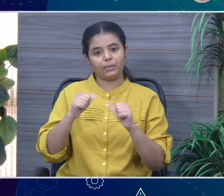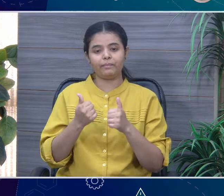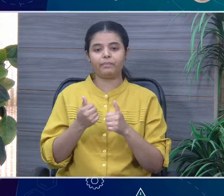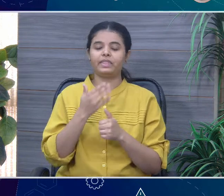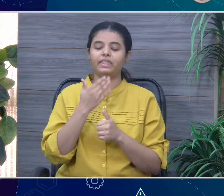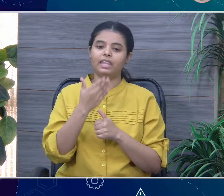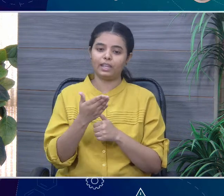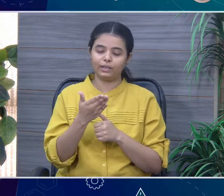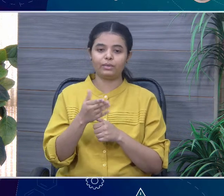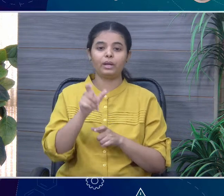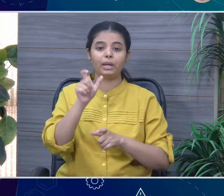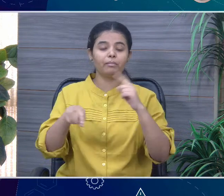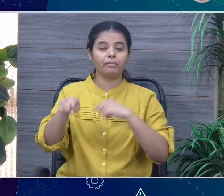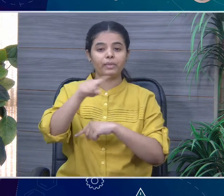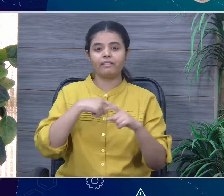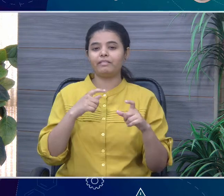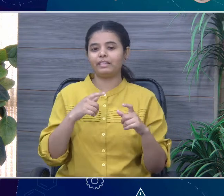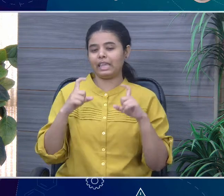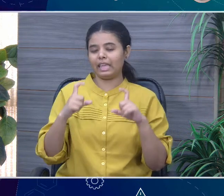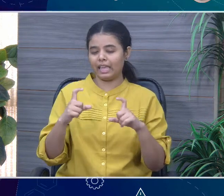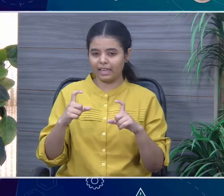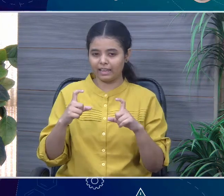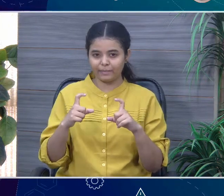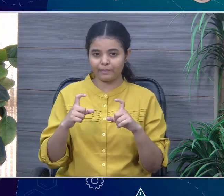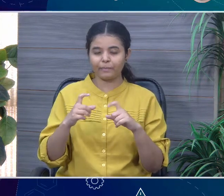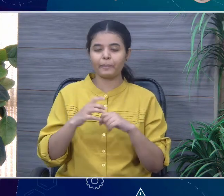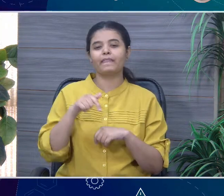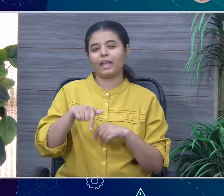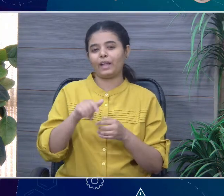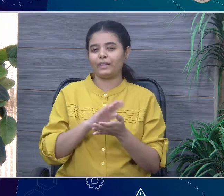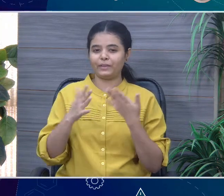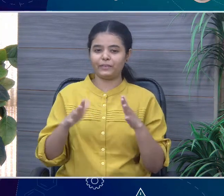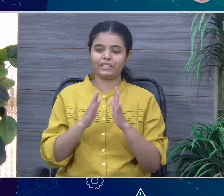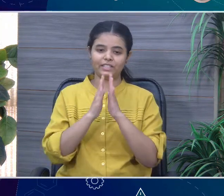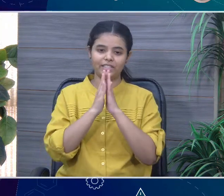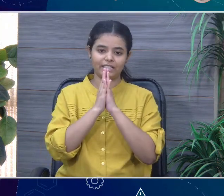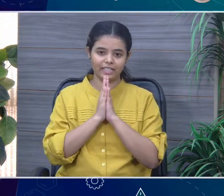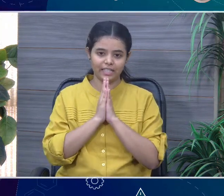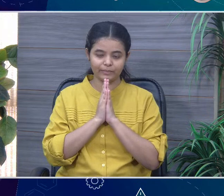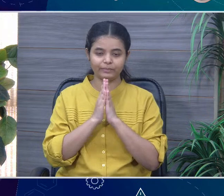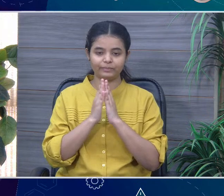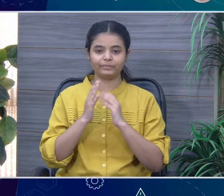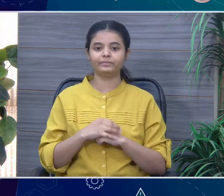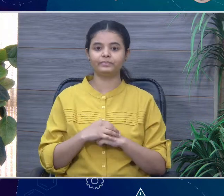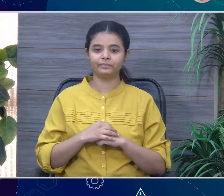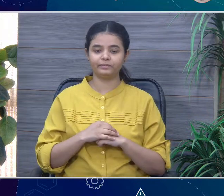once again. Please take great care of yourself, and I'll take a leave for now. Thank you. Namaste.